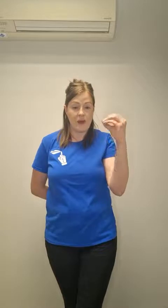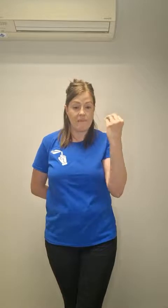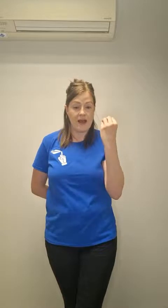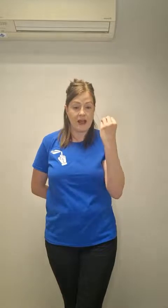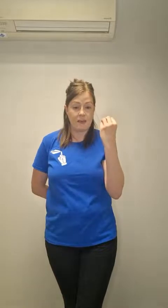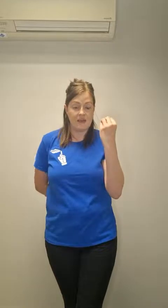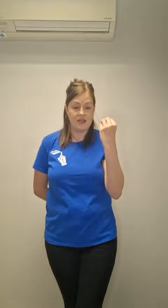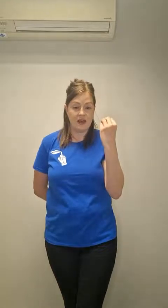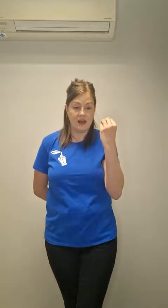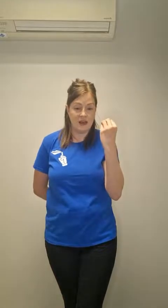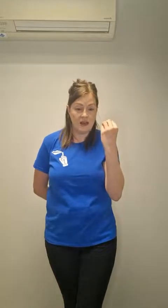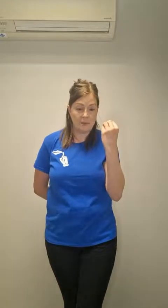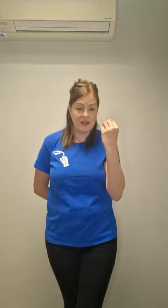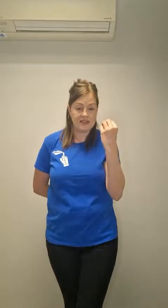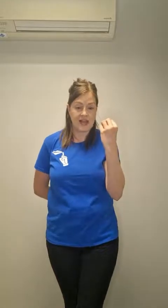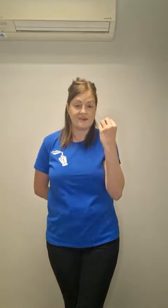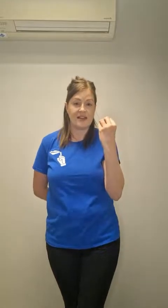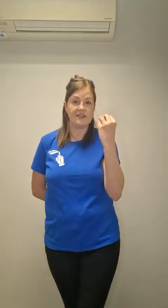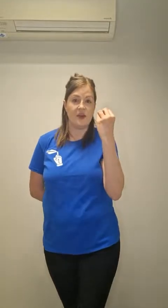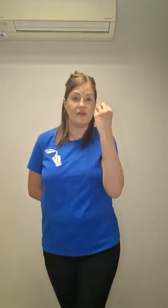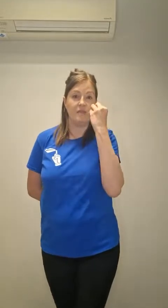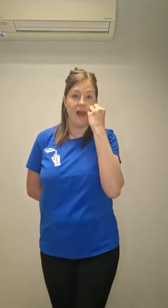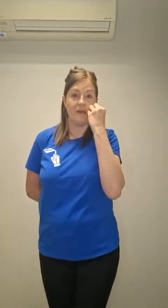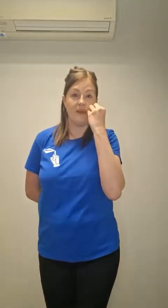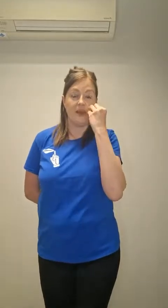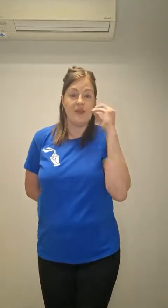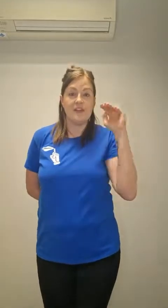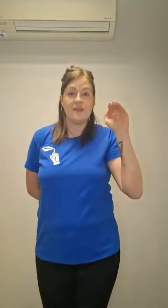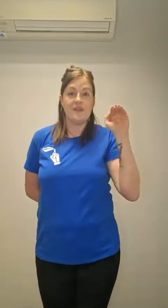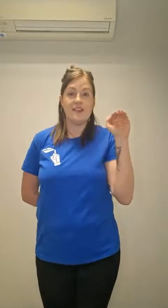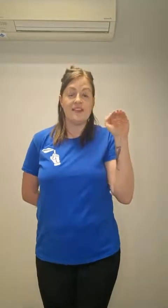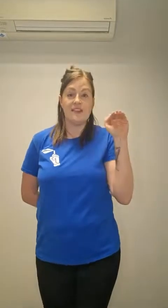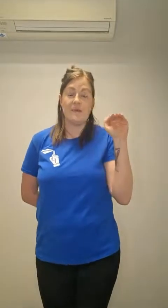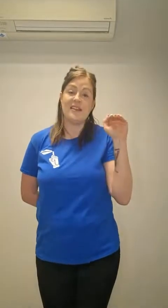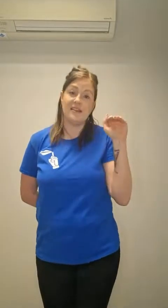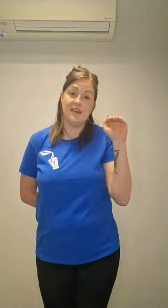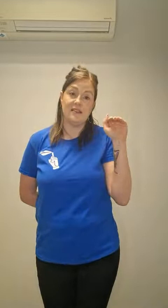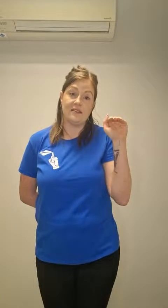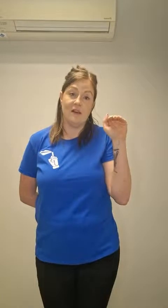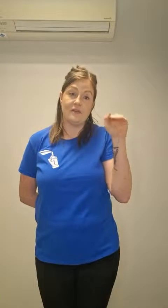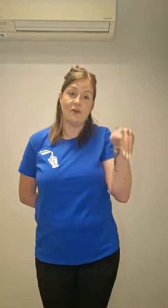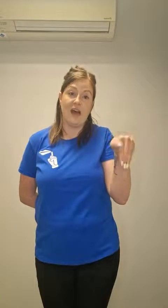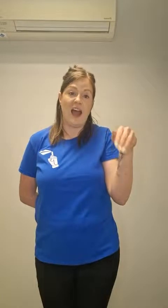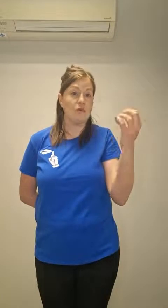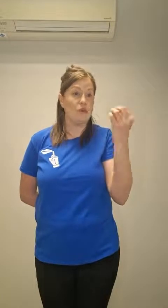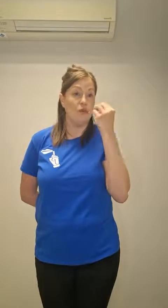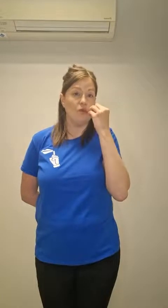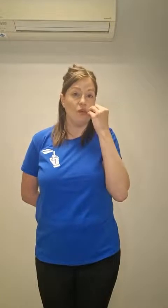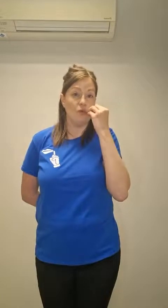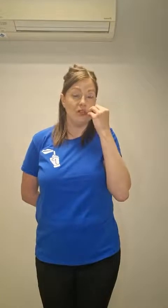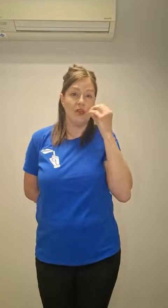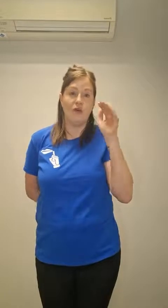back, pointing up, taps outside of mouth. So this is basically the sign for outdoor food